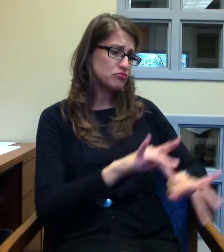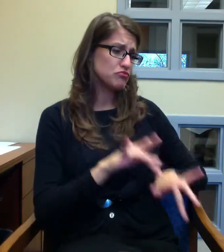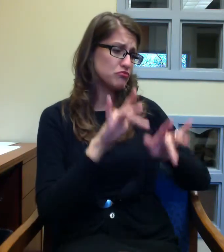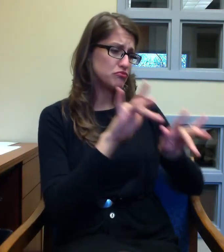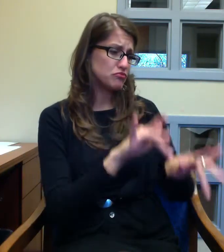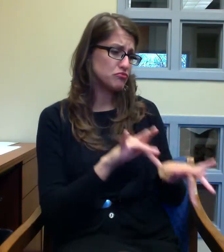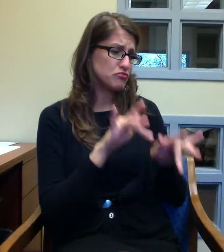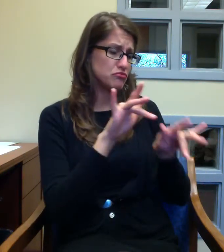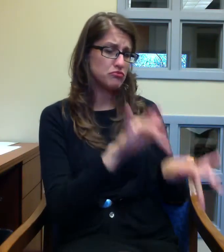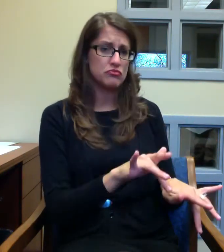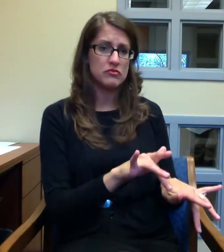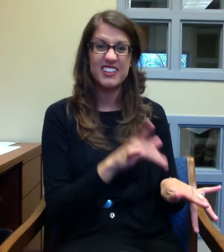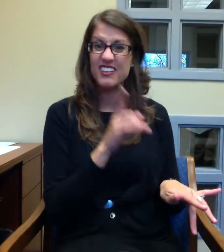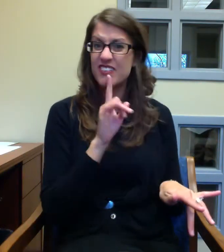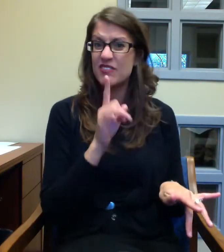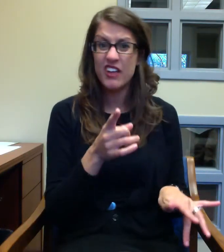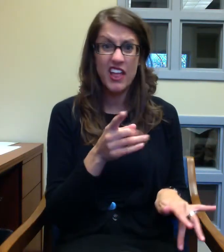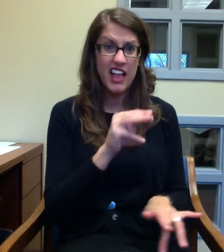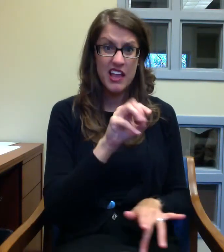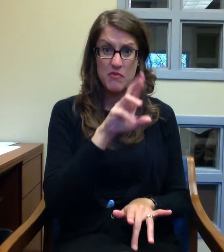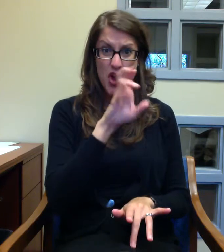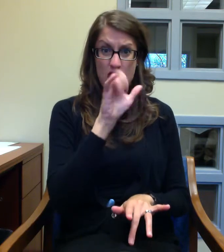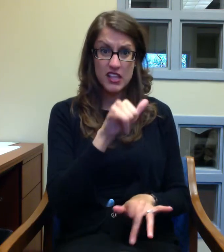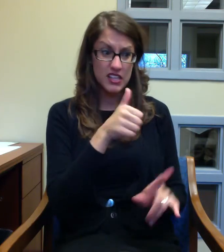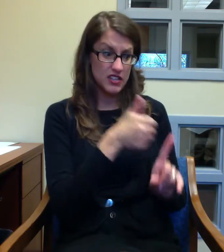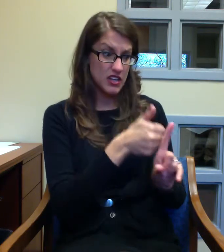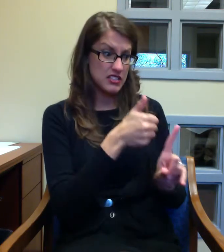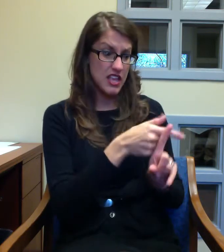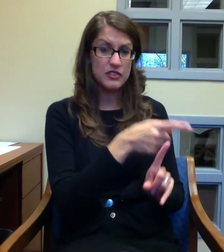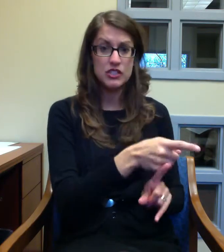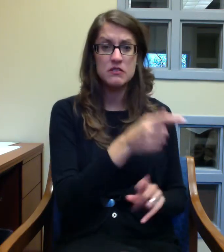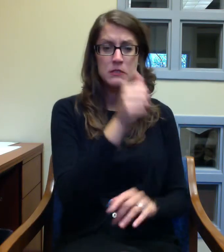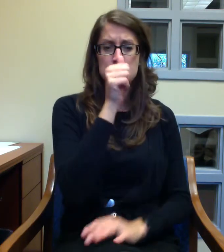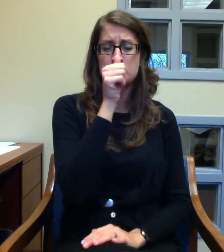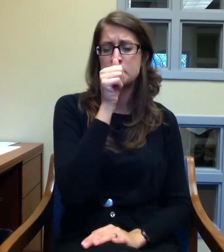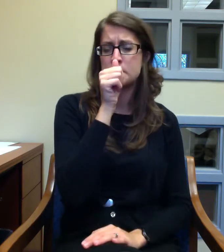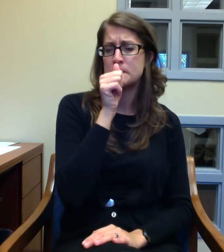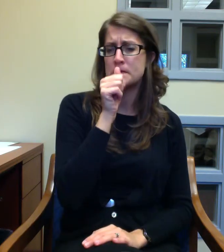Meanwhile, Marley doesn't suffer with her three legs. She just has three legs.